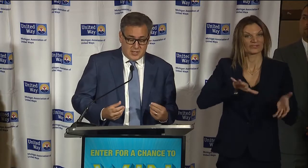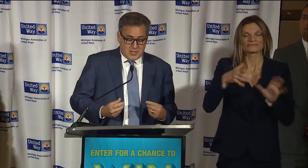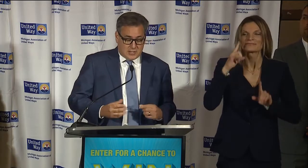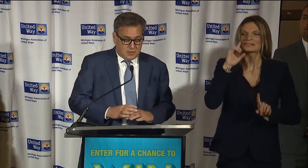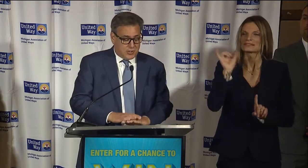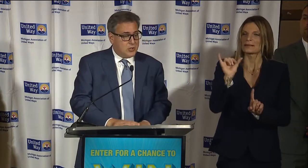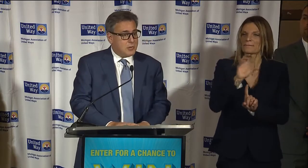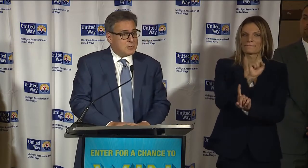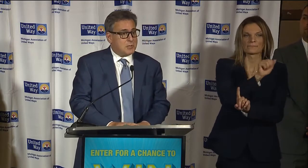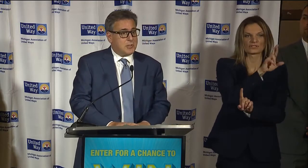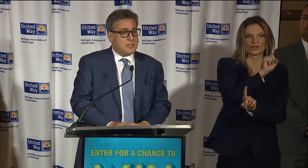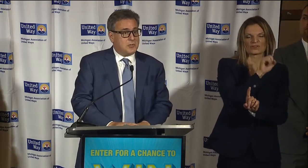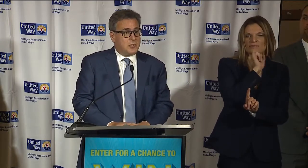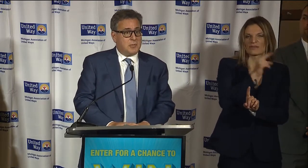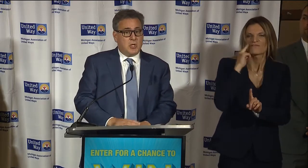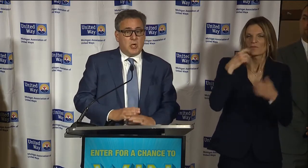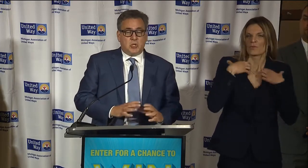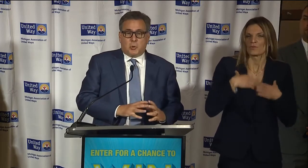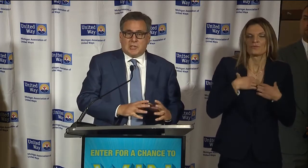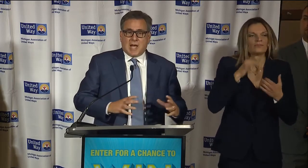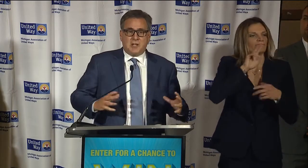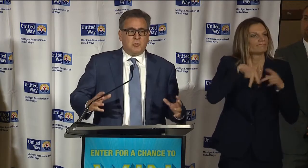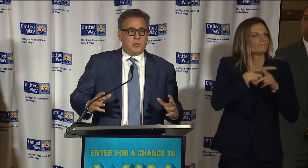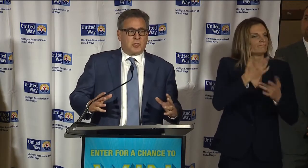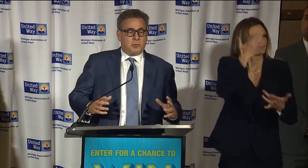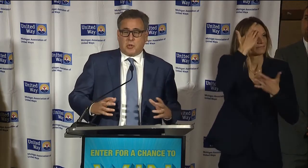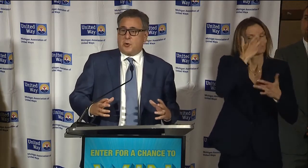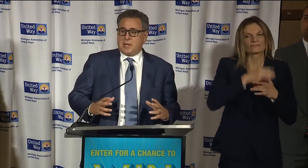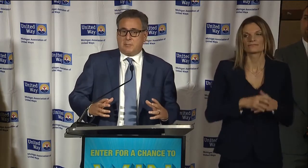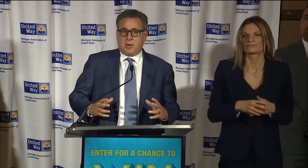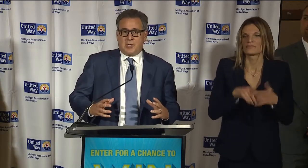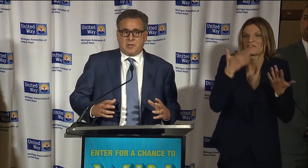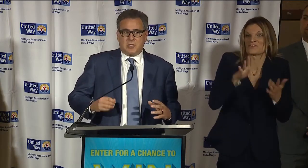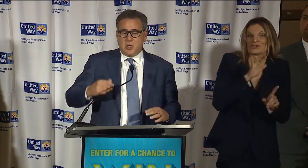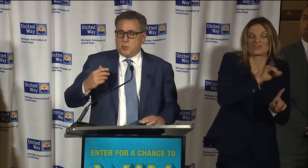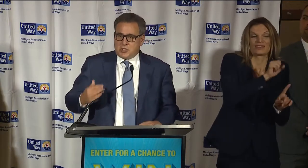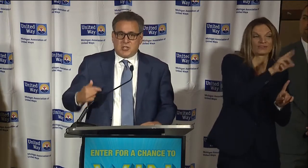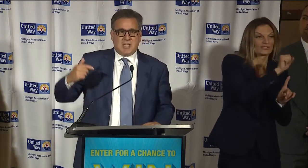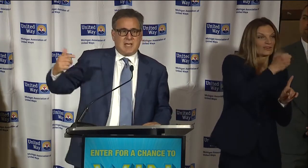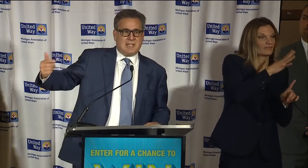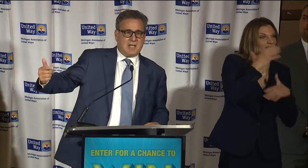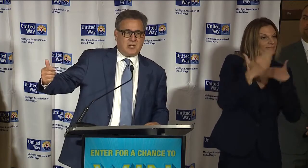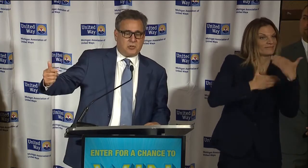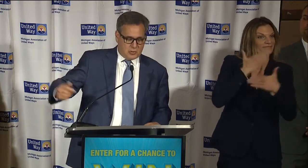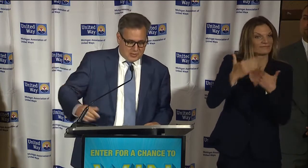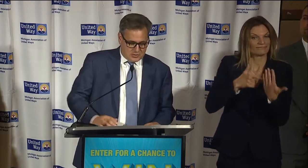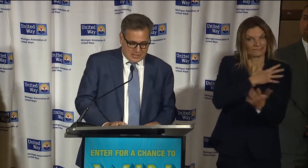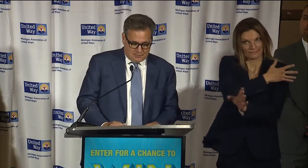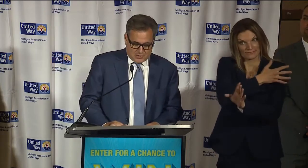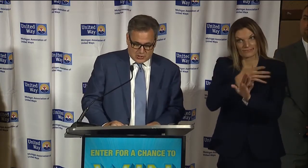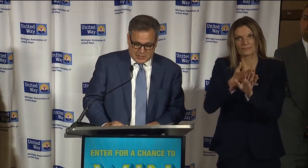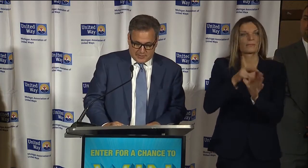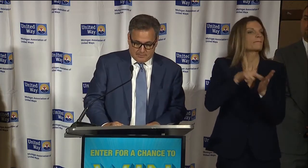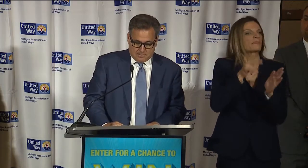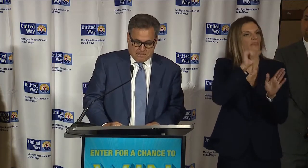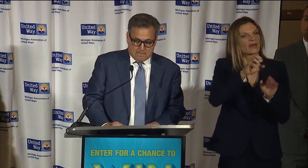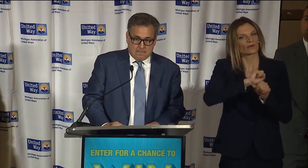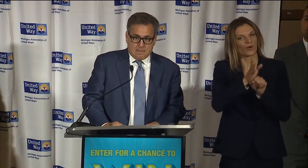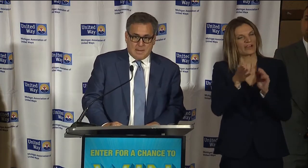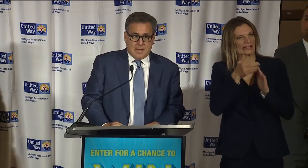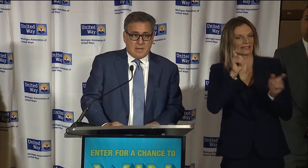SARS, severe acute respiratory syndrome. So a lot of the work was already in progress. We just had to take it through to that finish